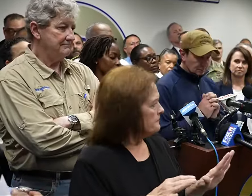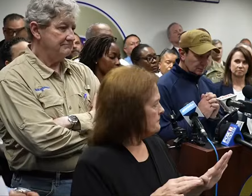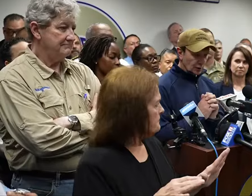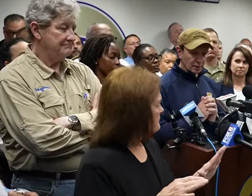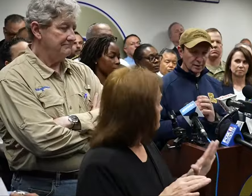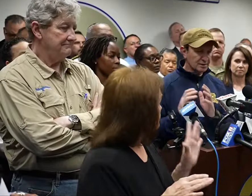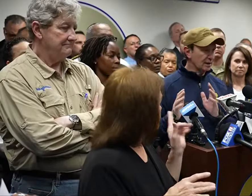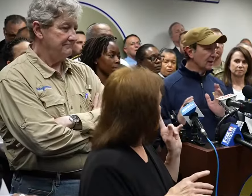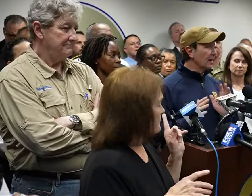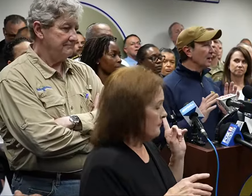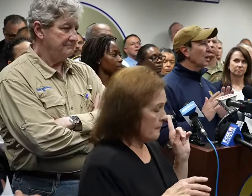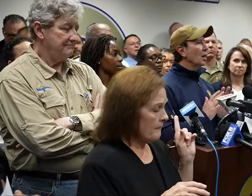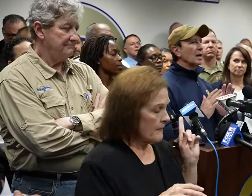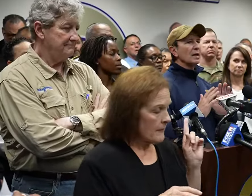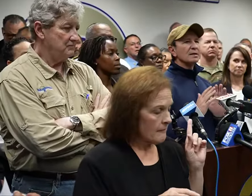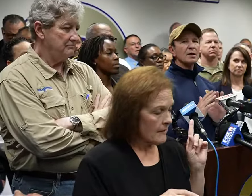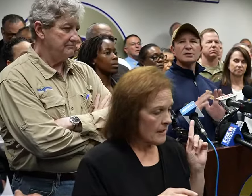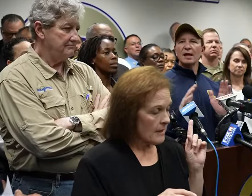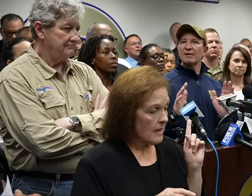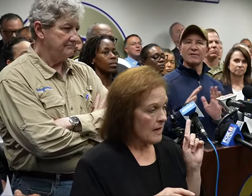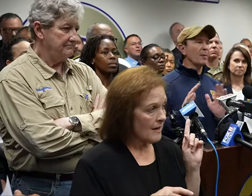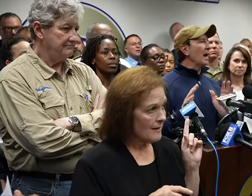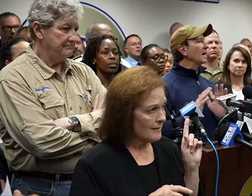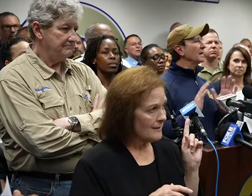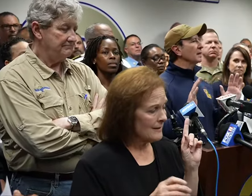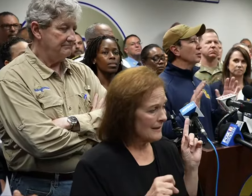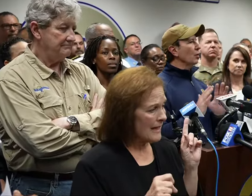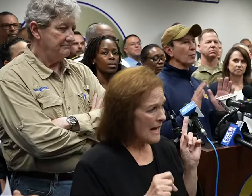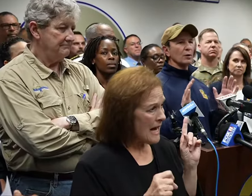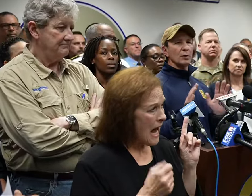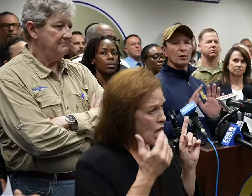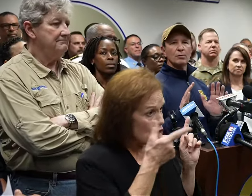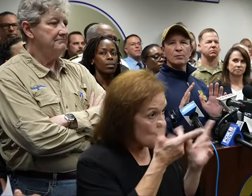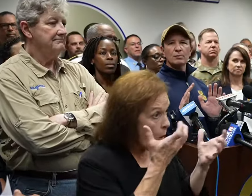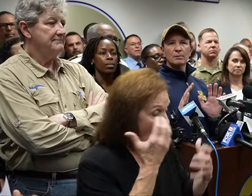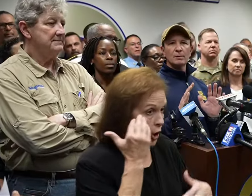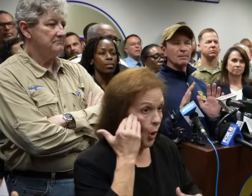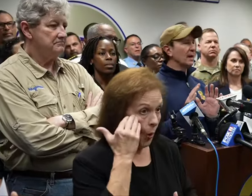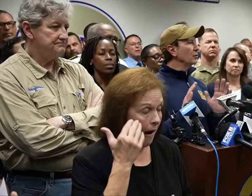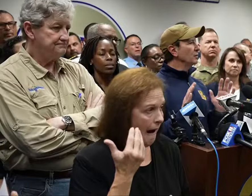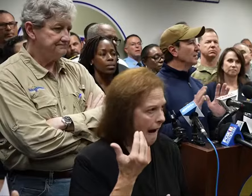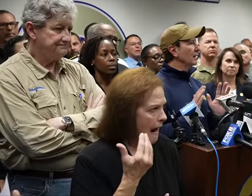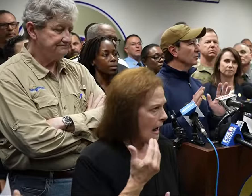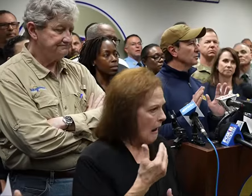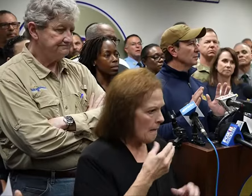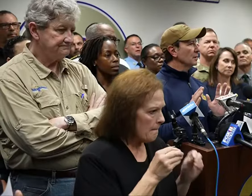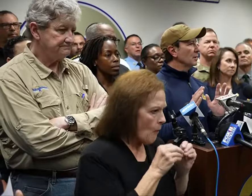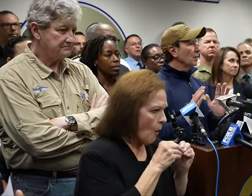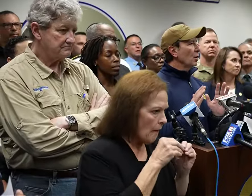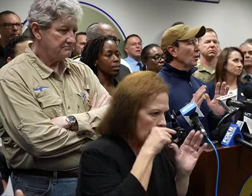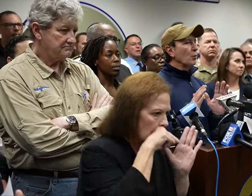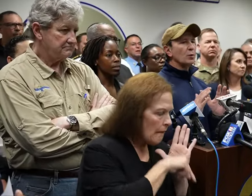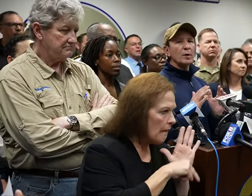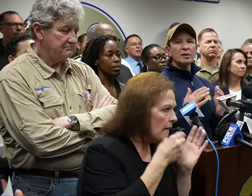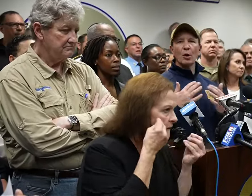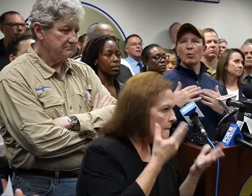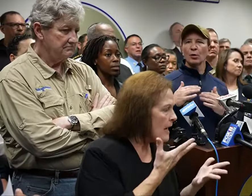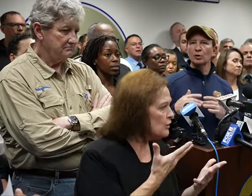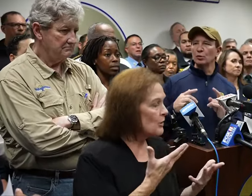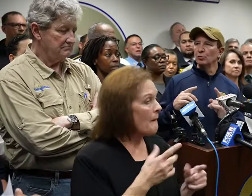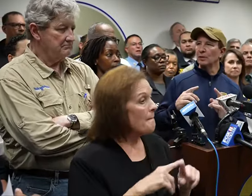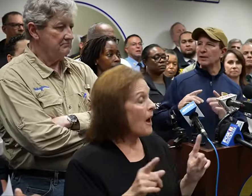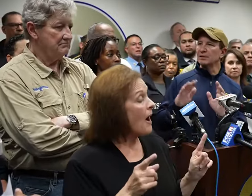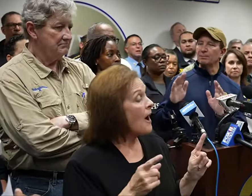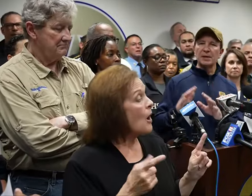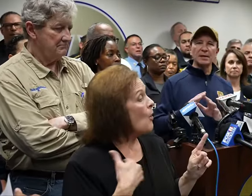Agent Duncan and Senator Kennedy. There's a lot of, I get that y'all want to know minute details. What we don't want